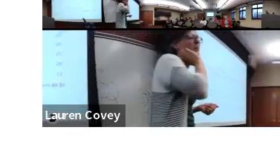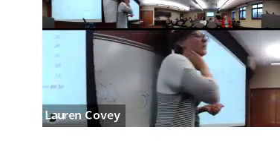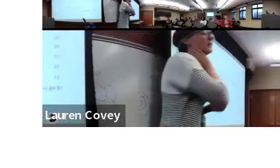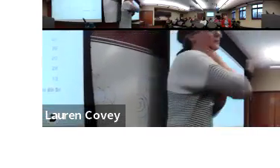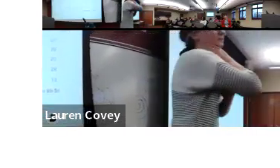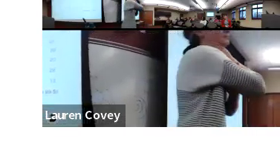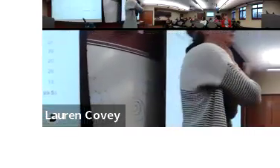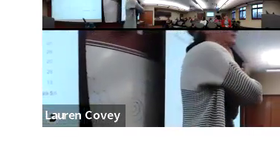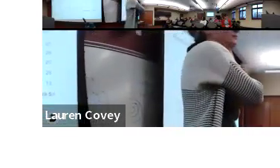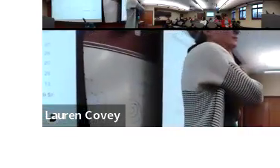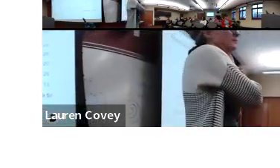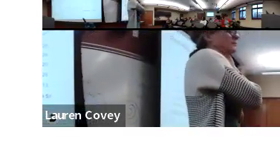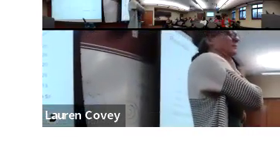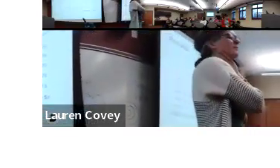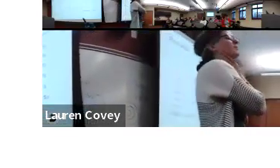there's a paper called